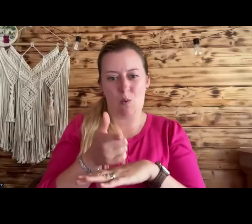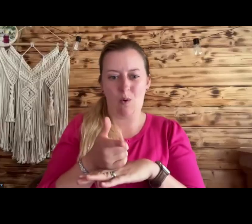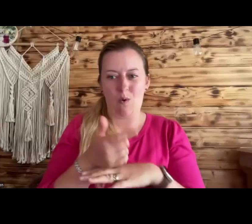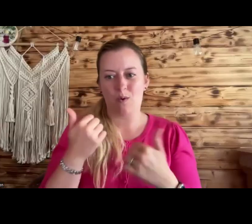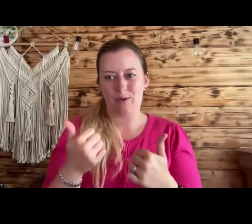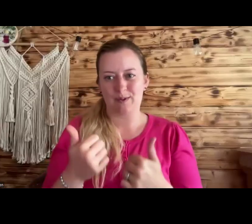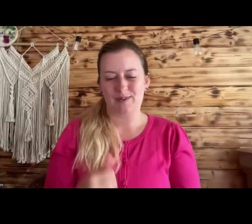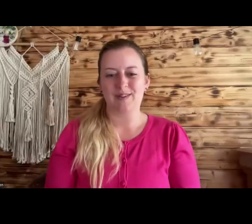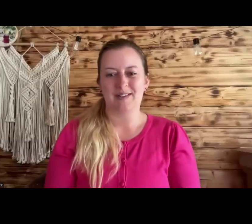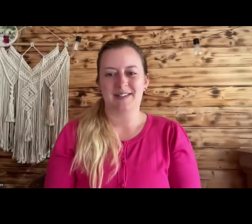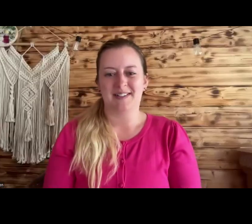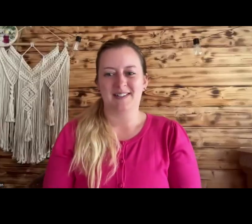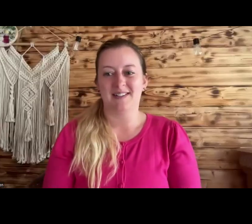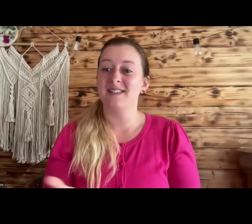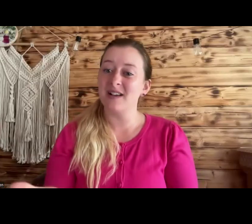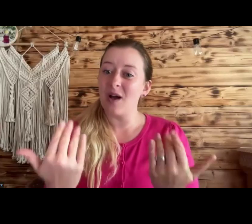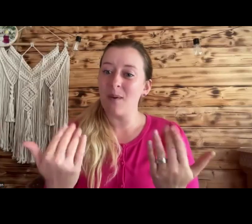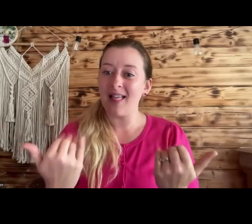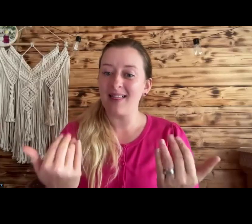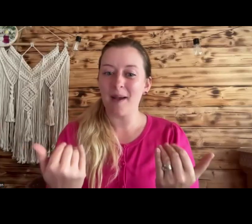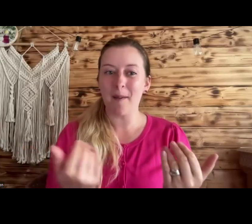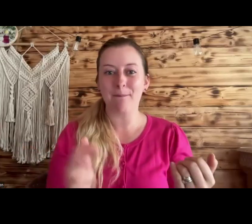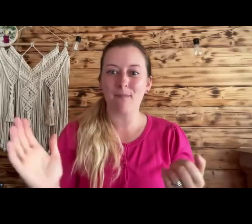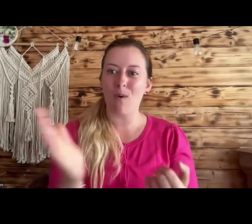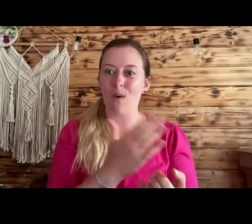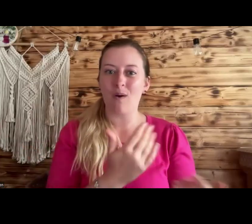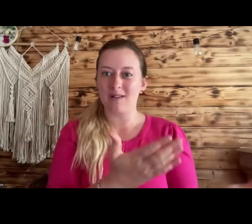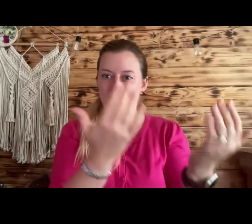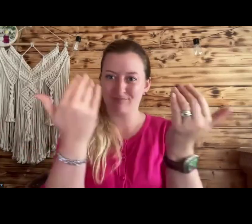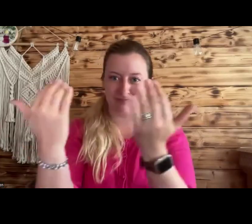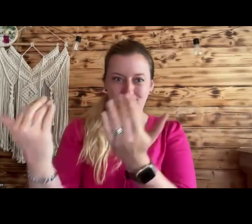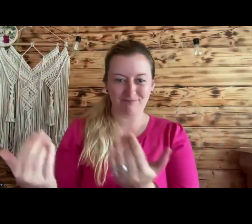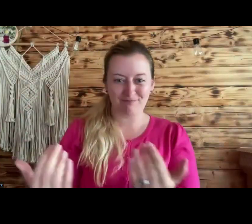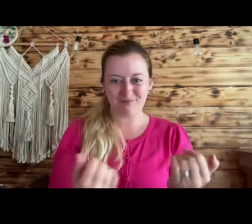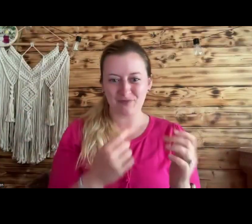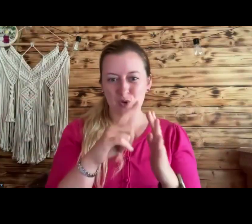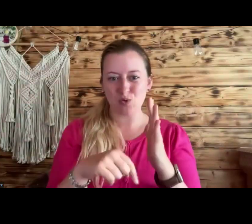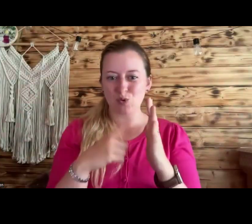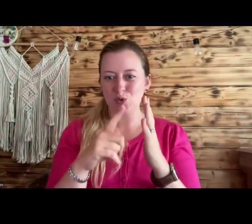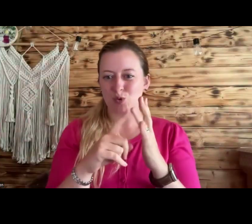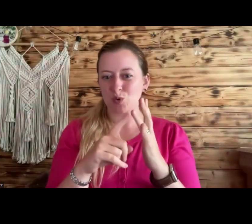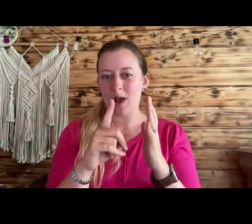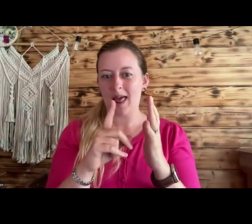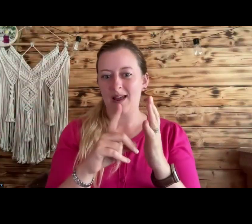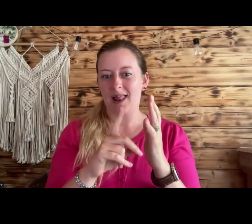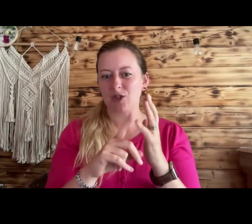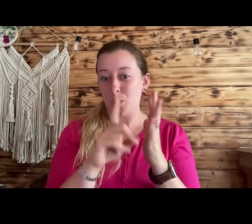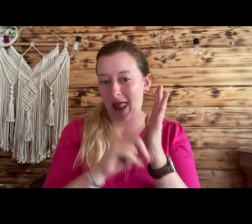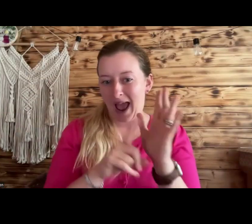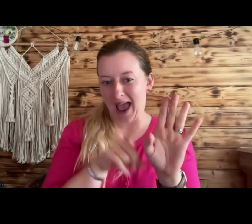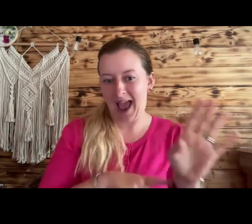Right. Welcome everybody to the July Oil Hub. We're so grateful that you could all make it, all 25 of